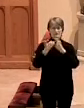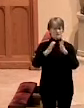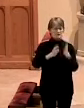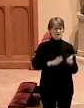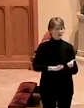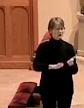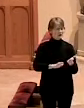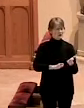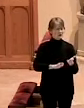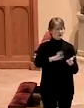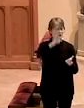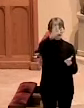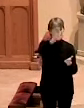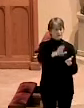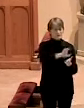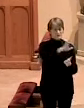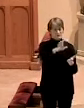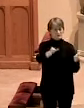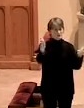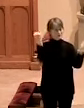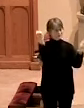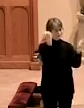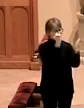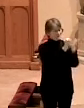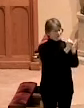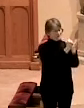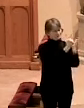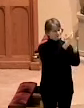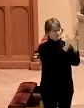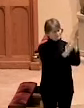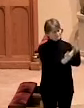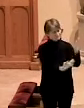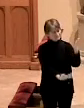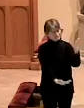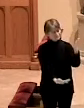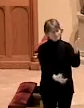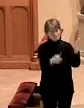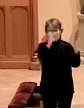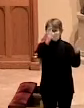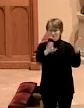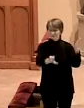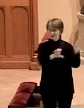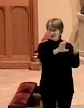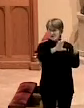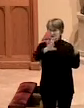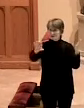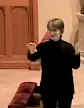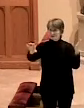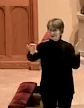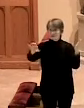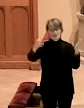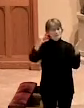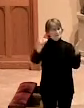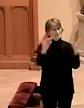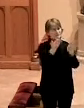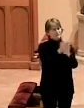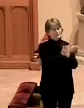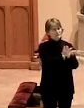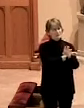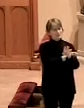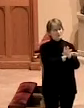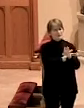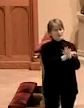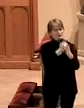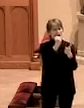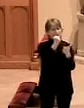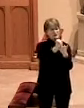disdain to be nailed for our sake to the wood of the cross. But before his